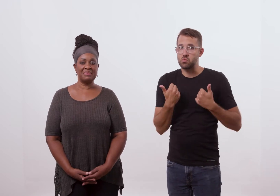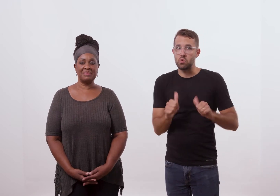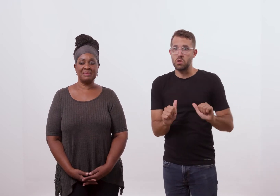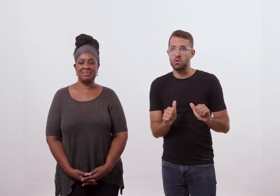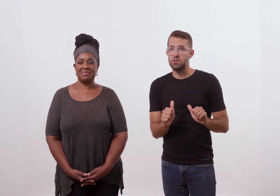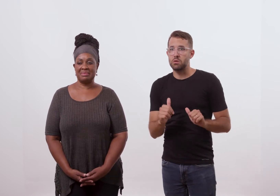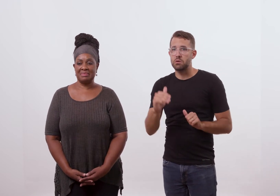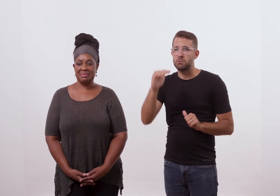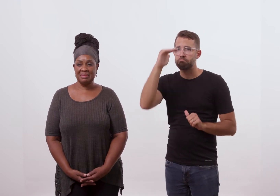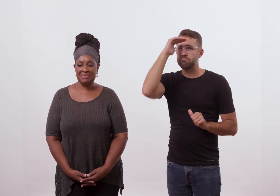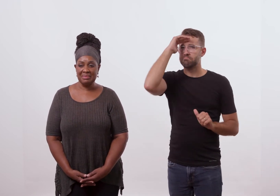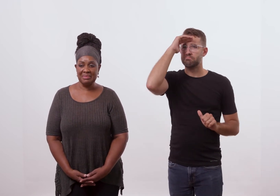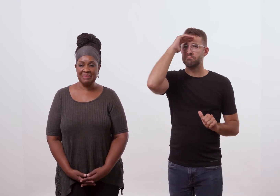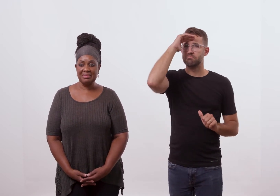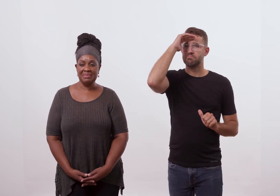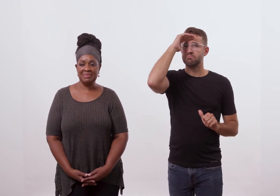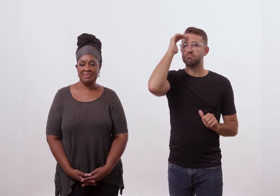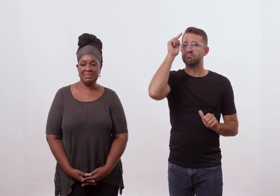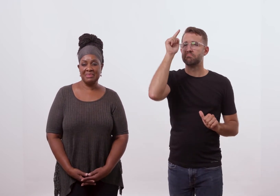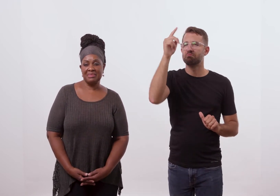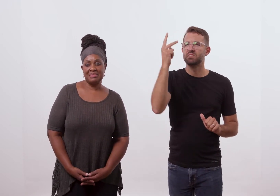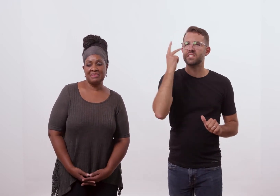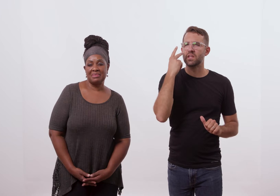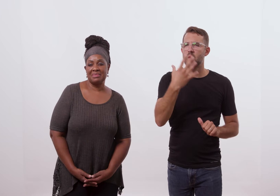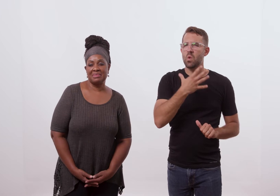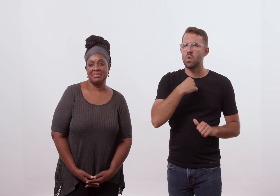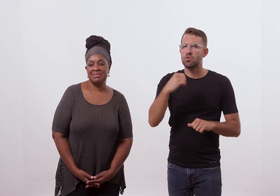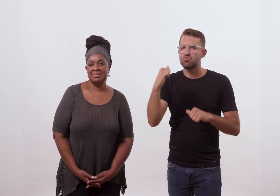I see white rocks and bushes.